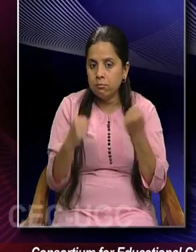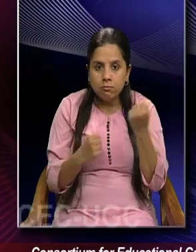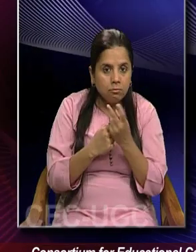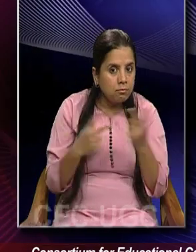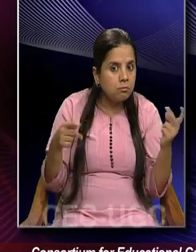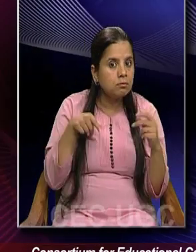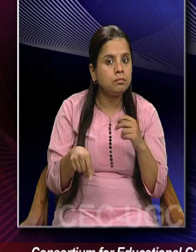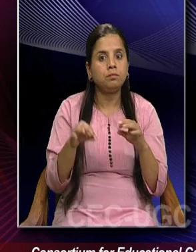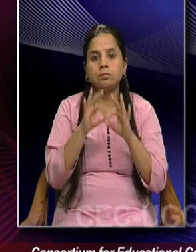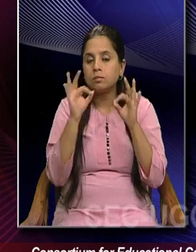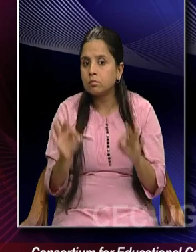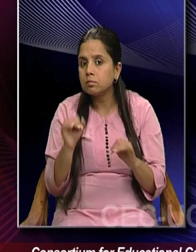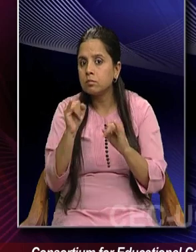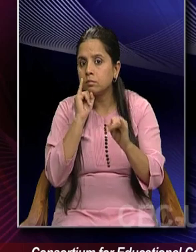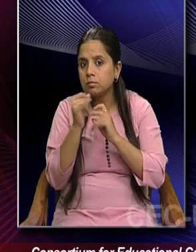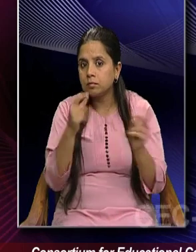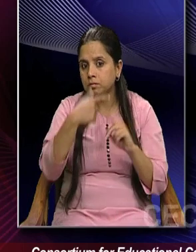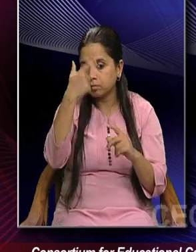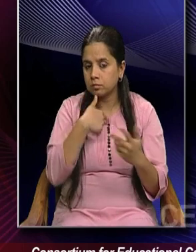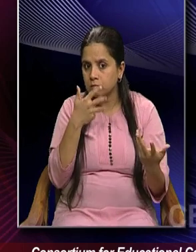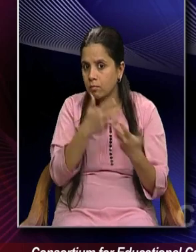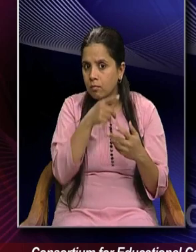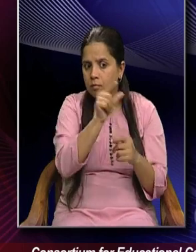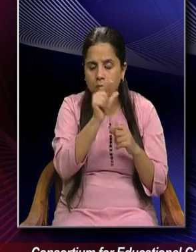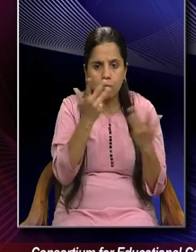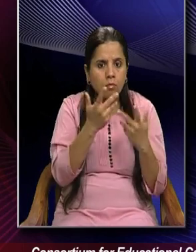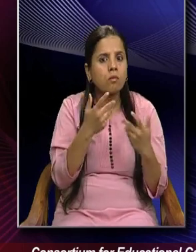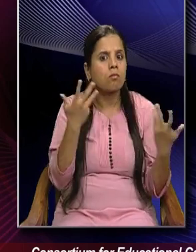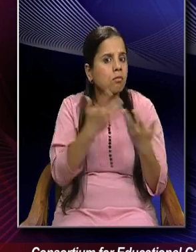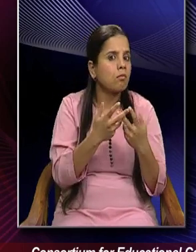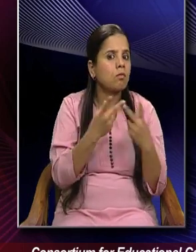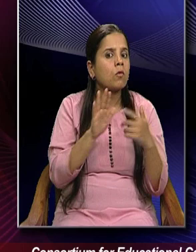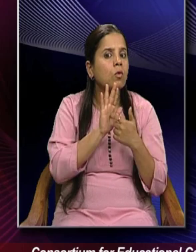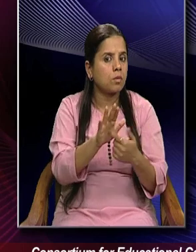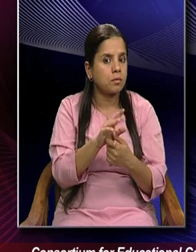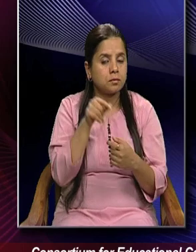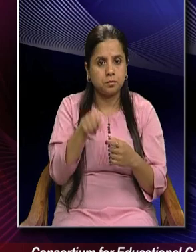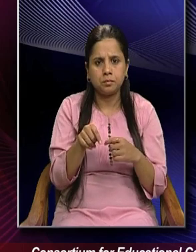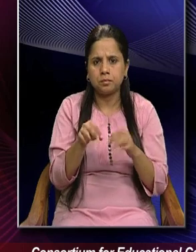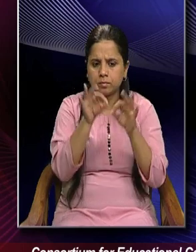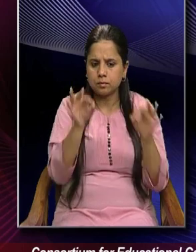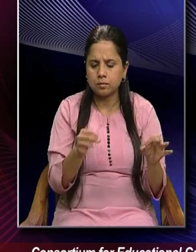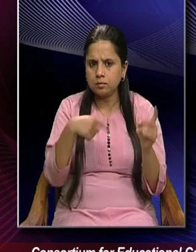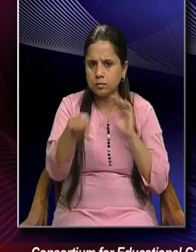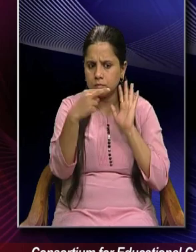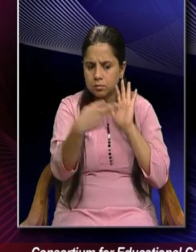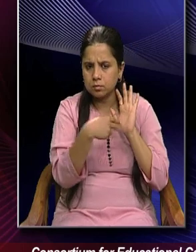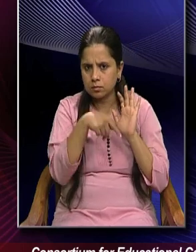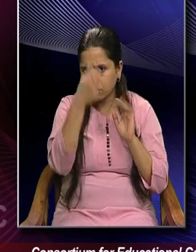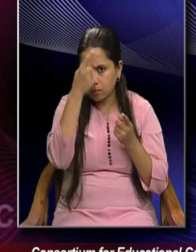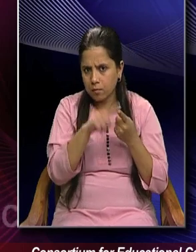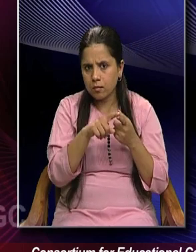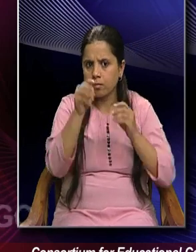with officials to personalize the urgency. Framing the crisis for viewers. Educating